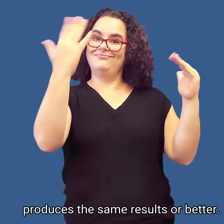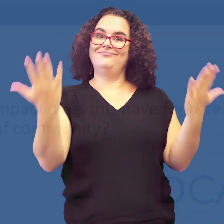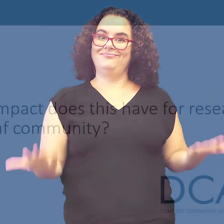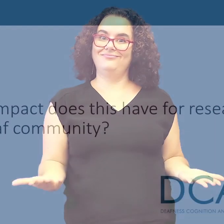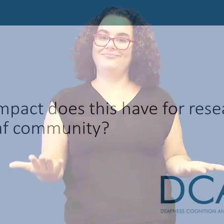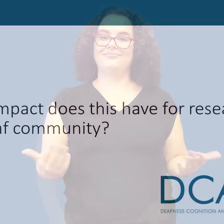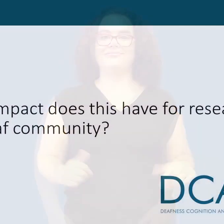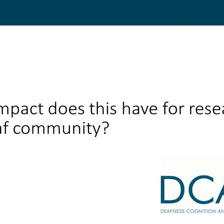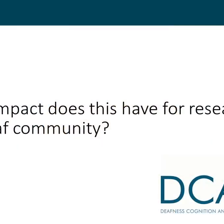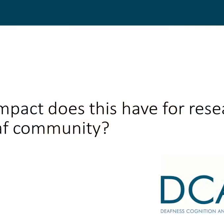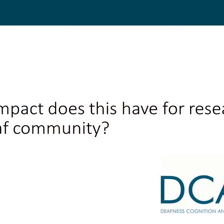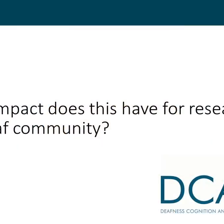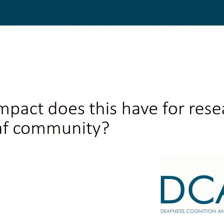better.